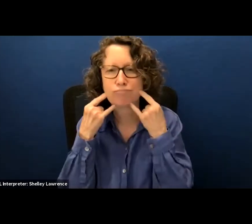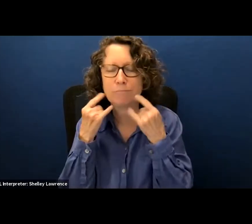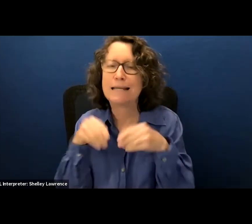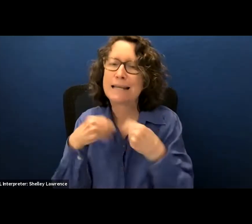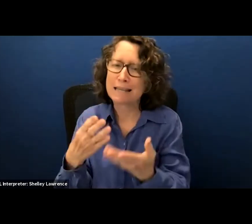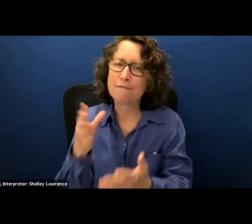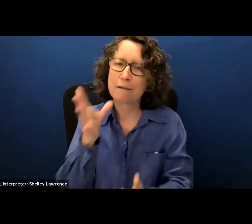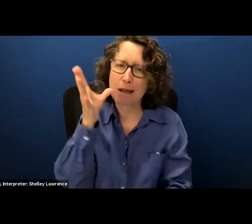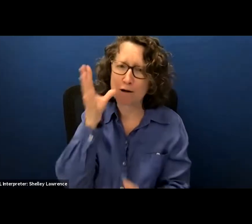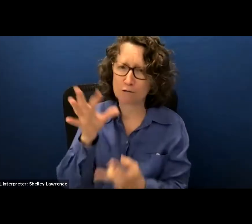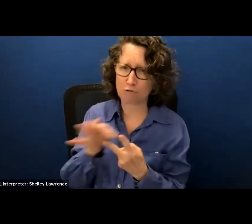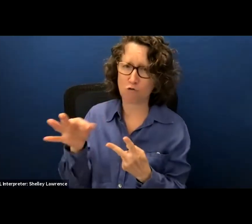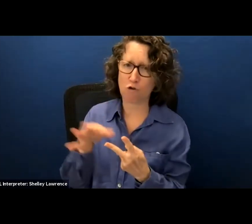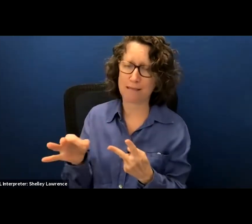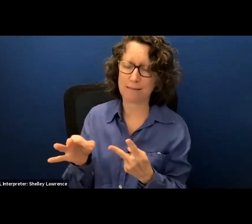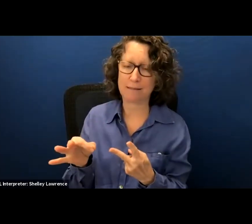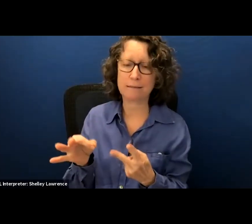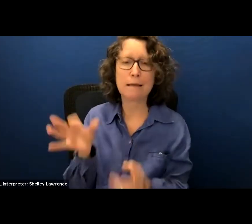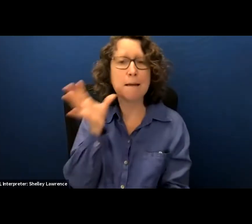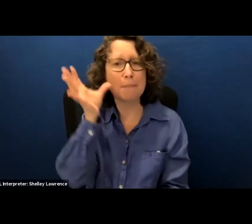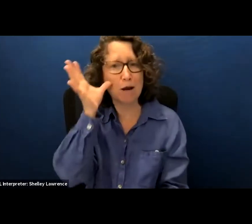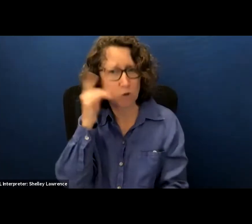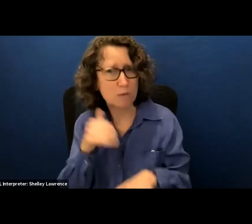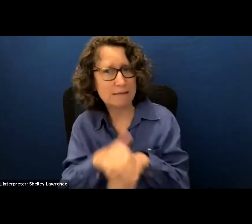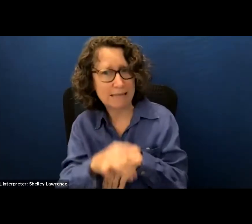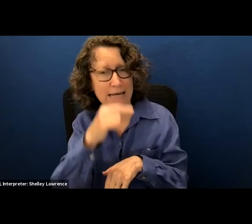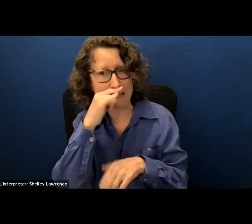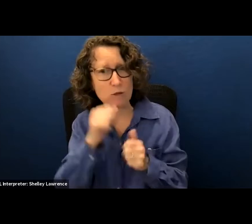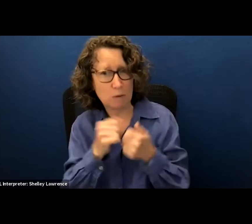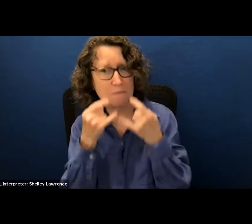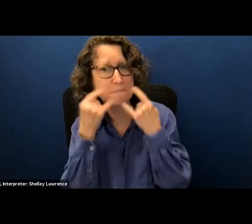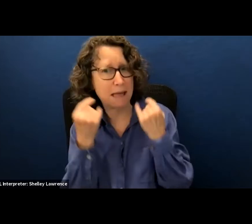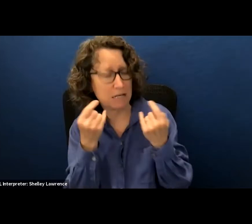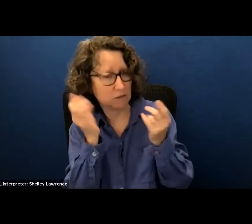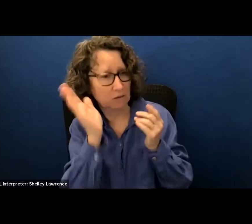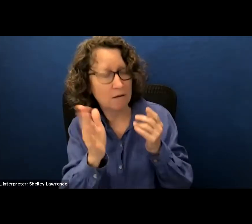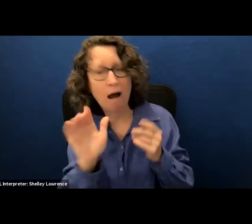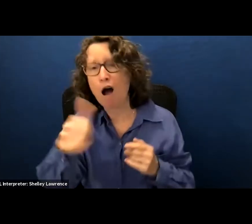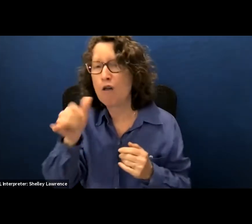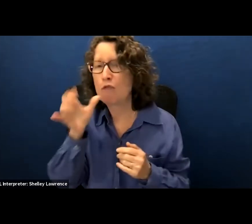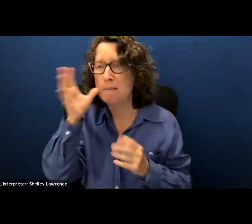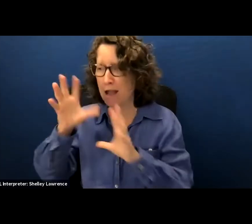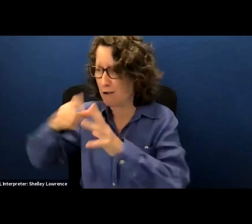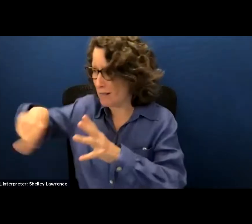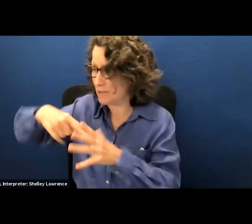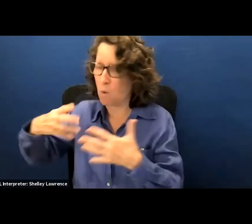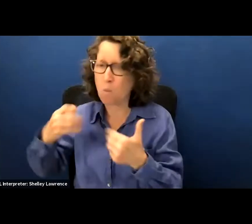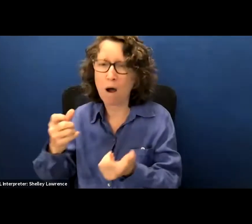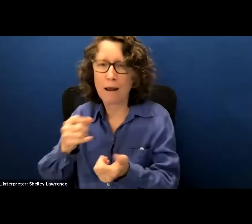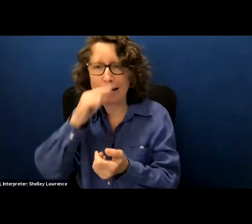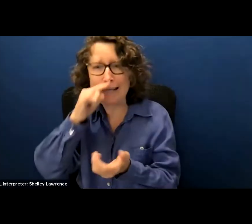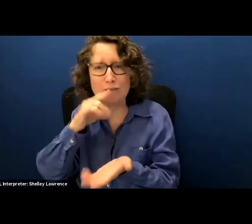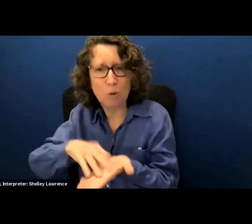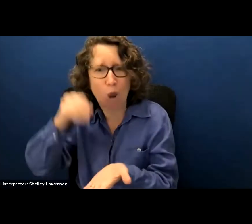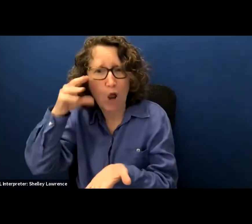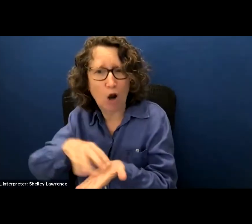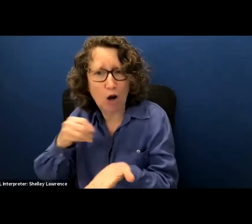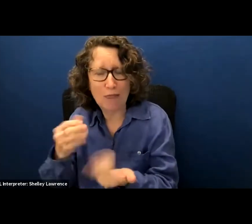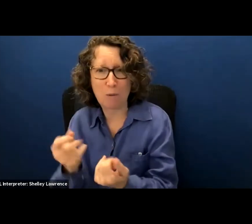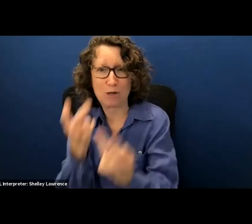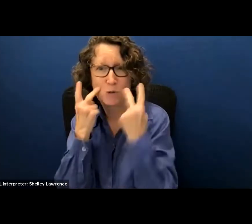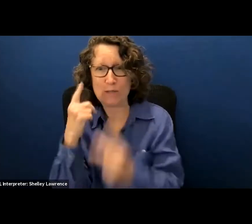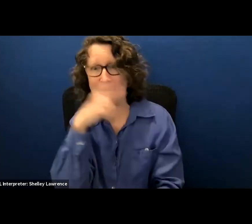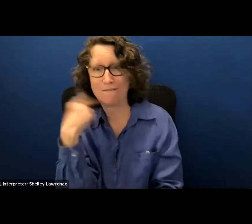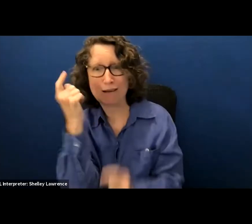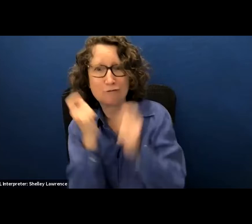parents choice, at least. You know, there's parents that are going to send their kids in masks, but there's other parents who want their kids to learn. They want their kids to see